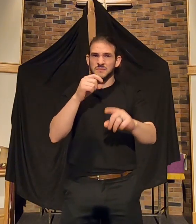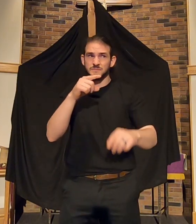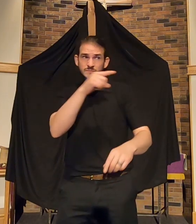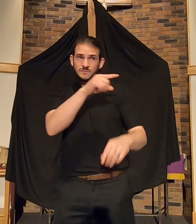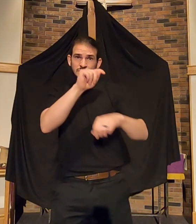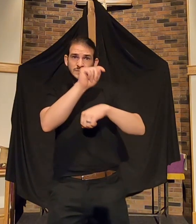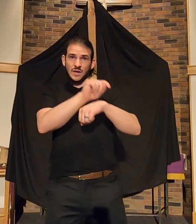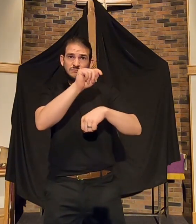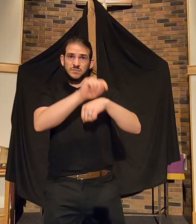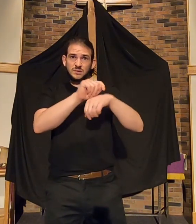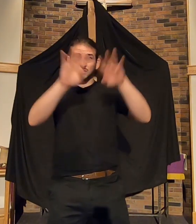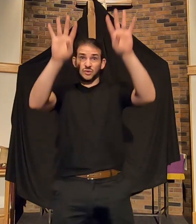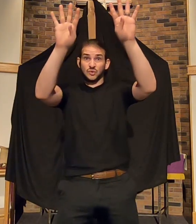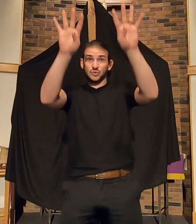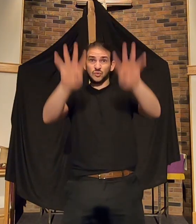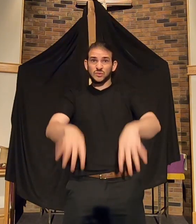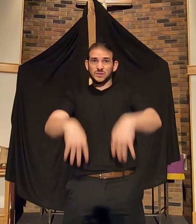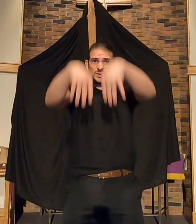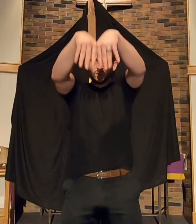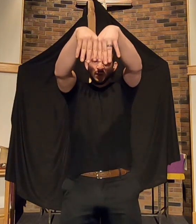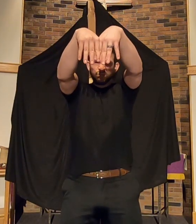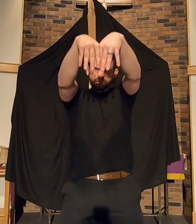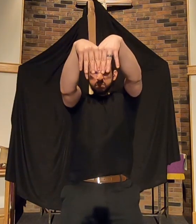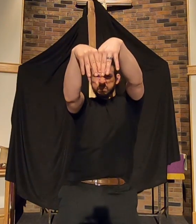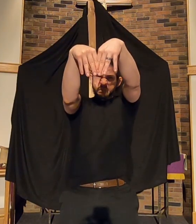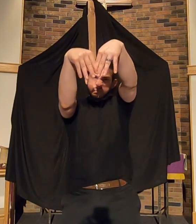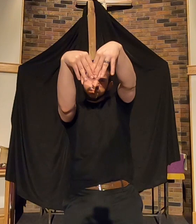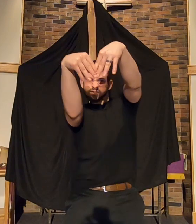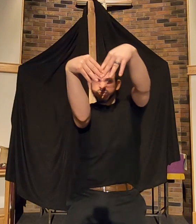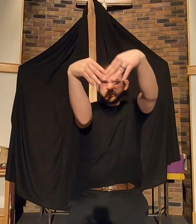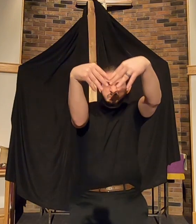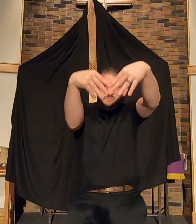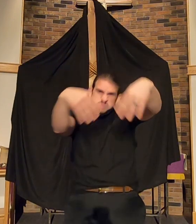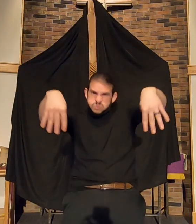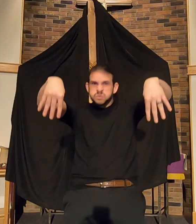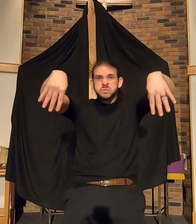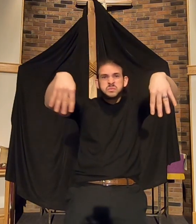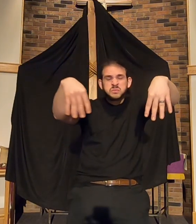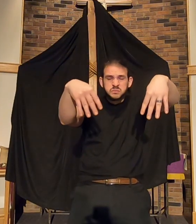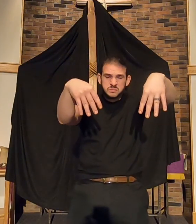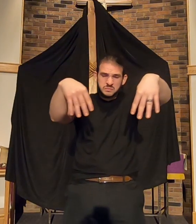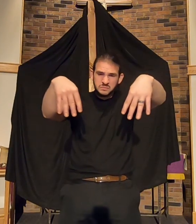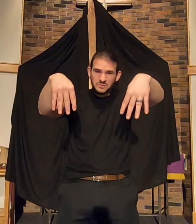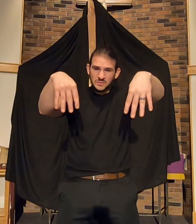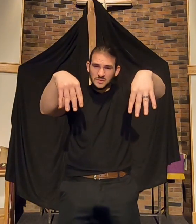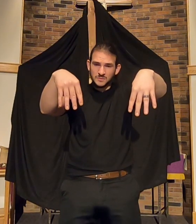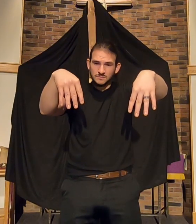At once, the curtain in the temple tore in two from top to bottom.